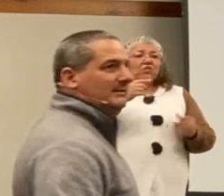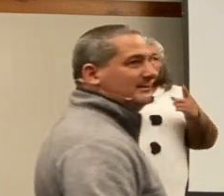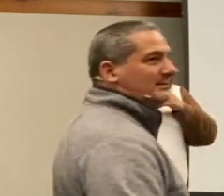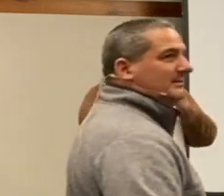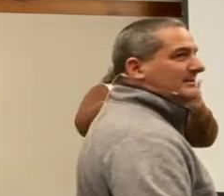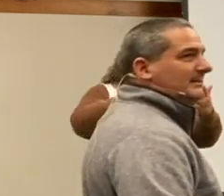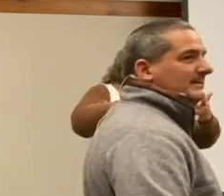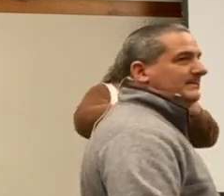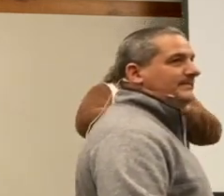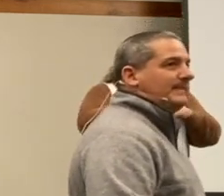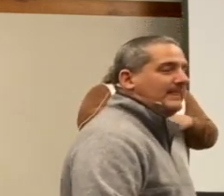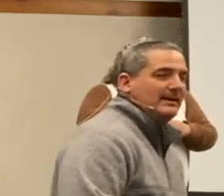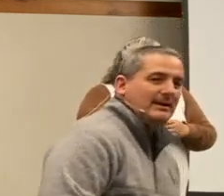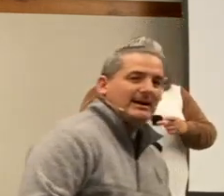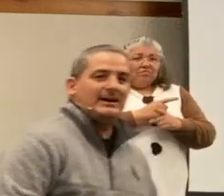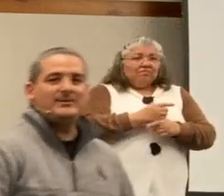they?